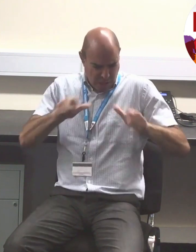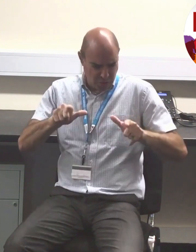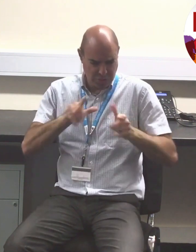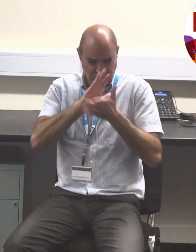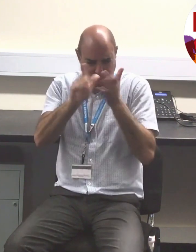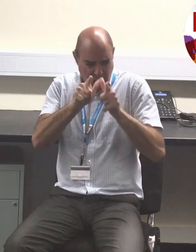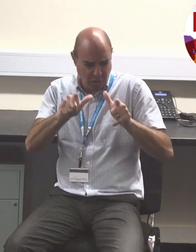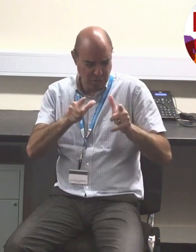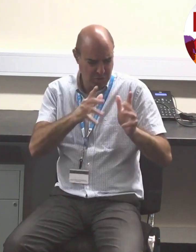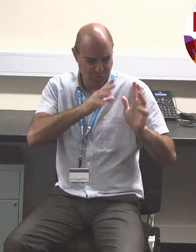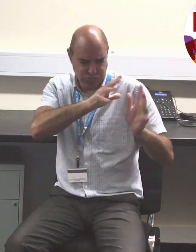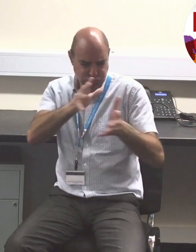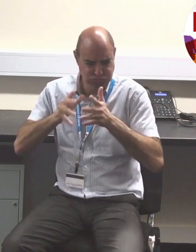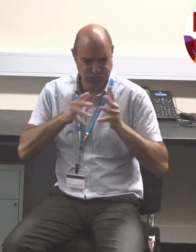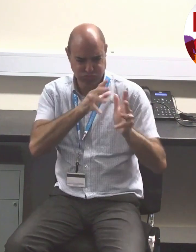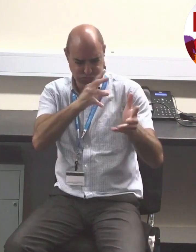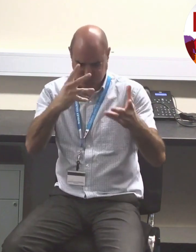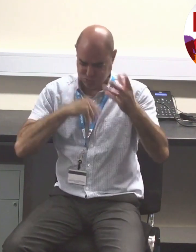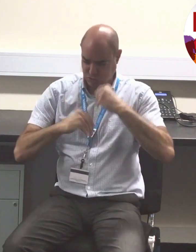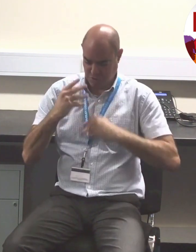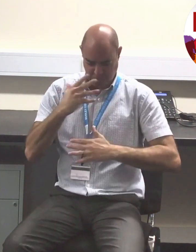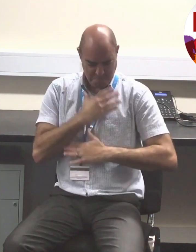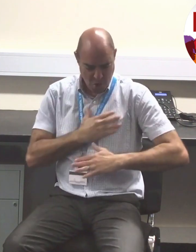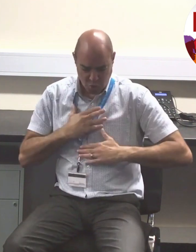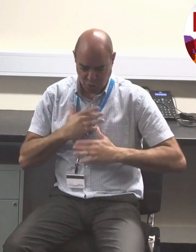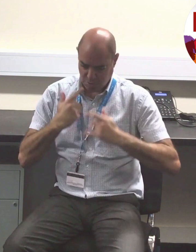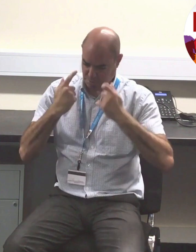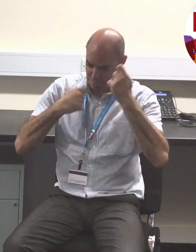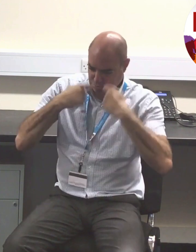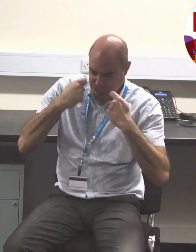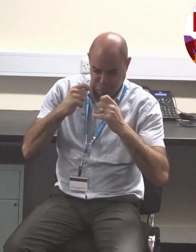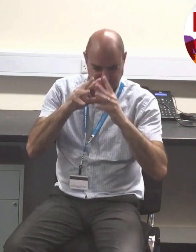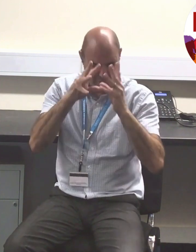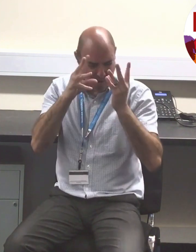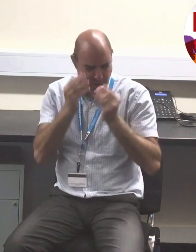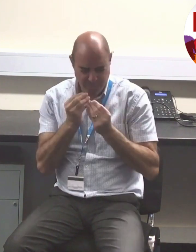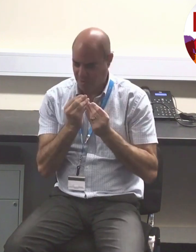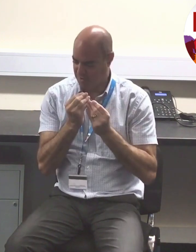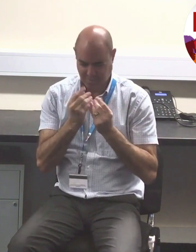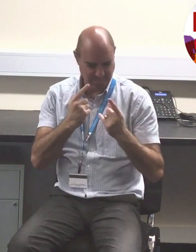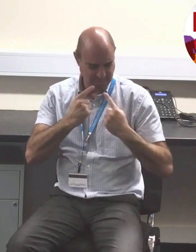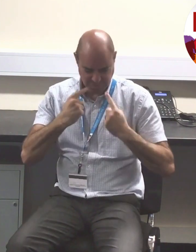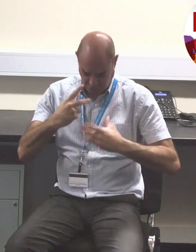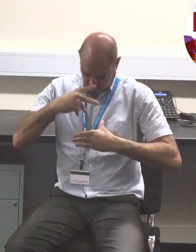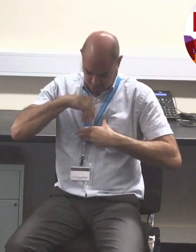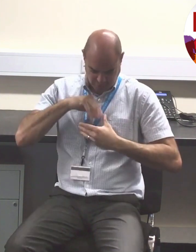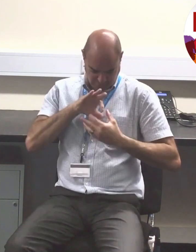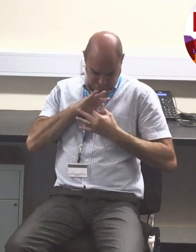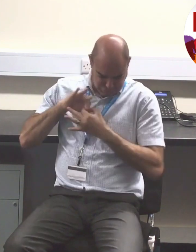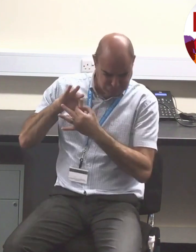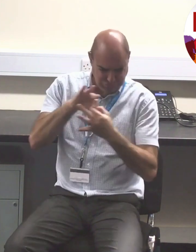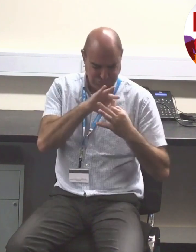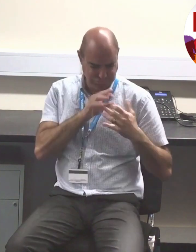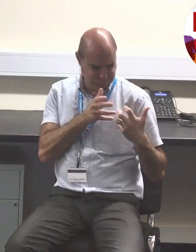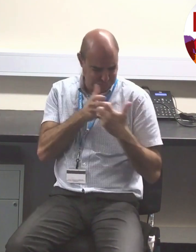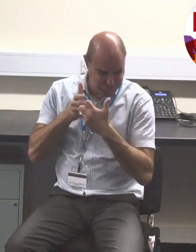Deaf people do have a rich and expressive language. It's very emotional. We utilise our facial expressions to